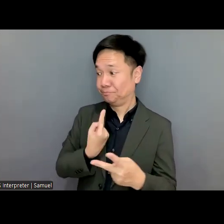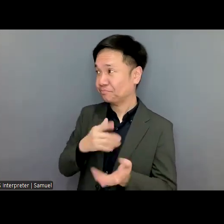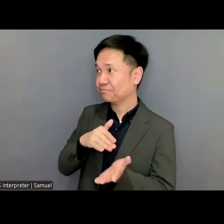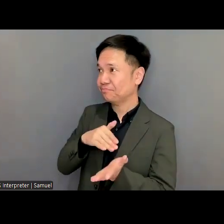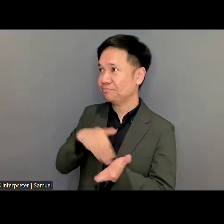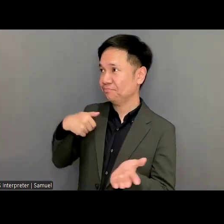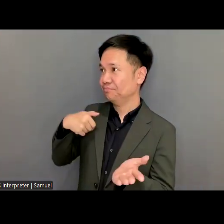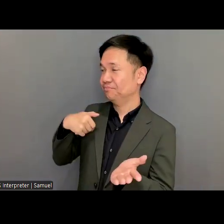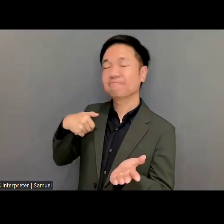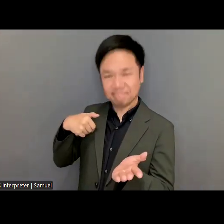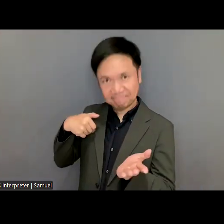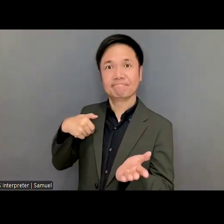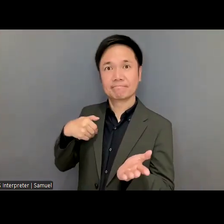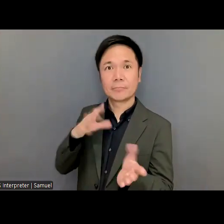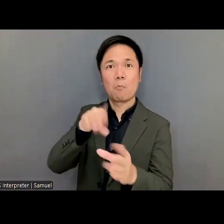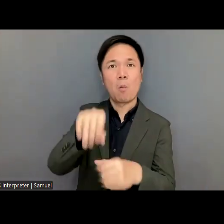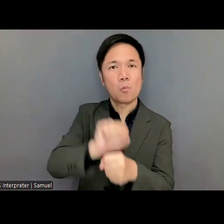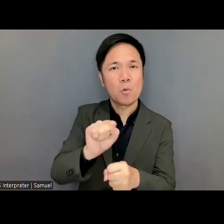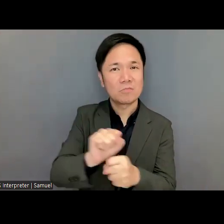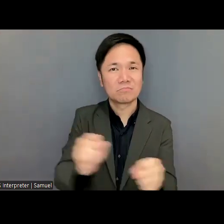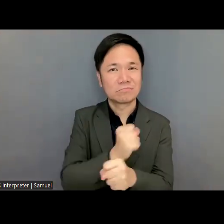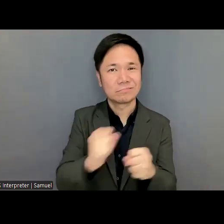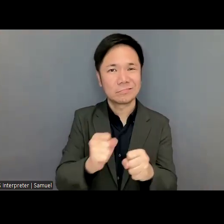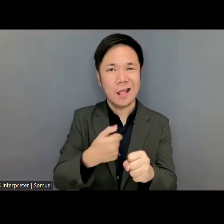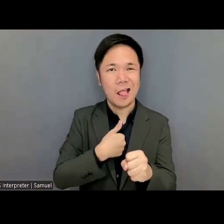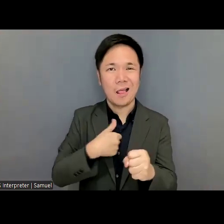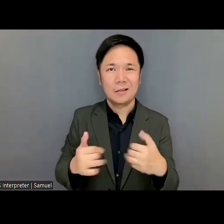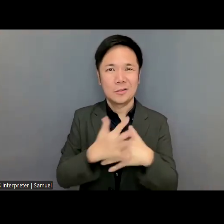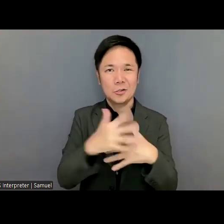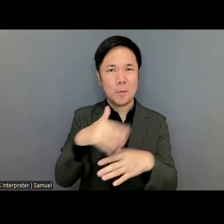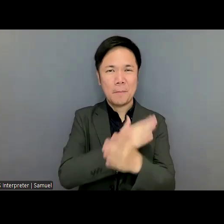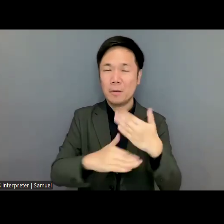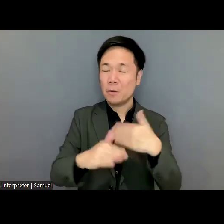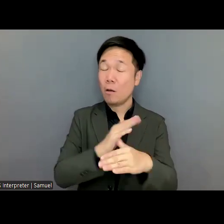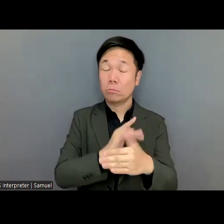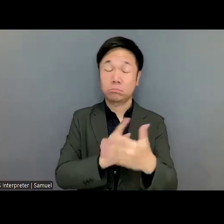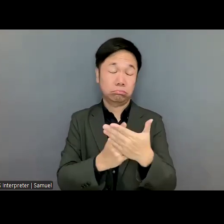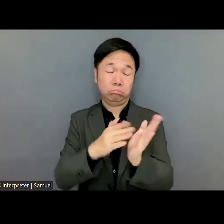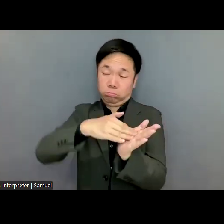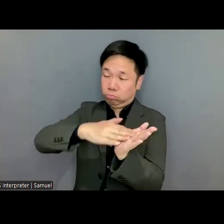people with disabilities, indigenous people with disabilities. And so I guess the